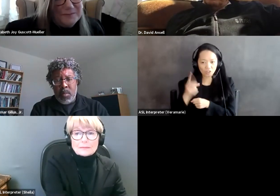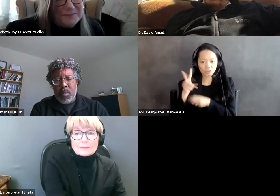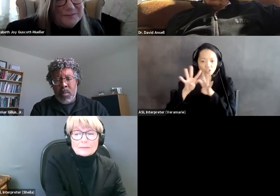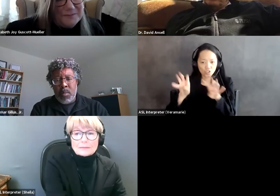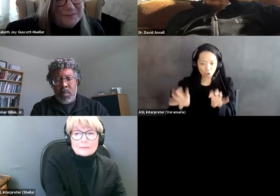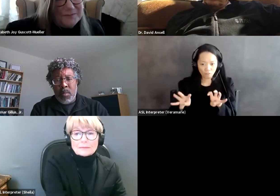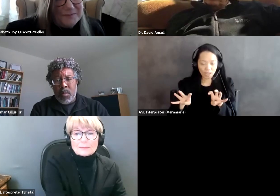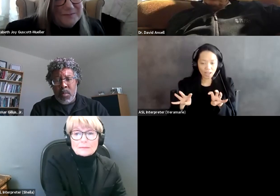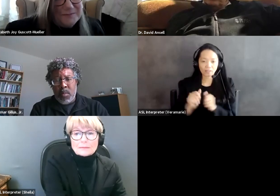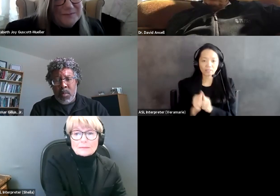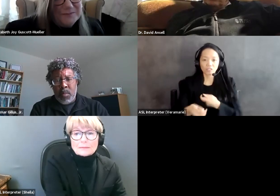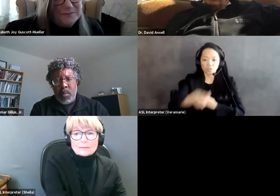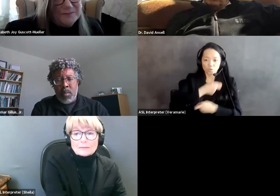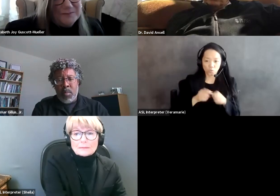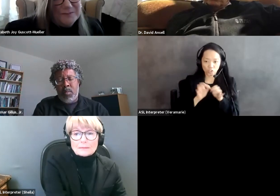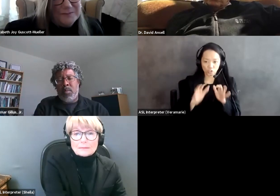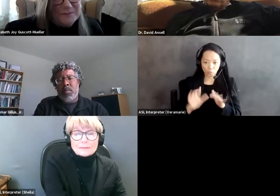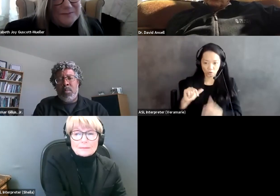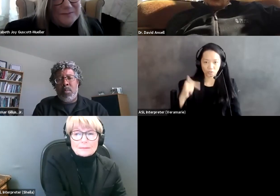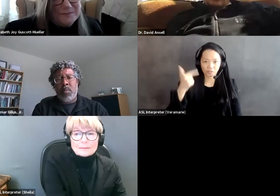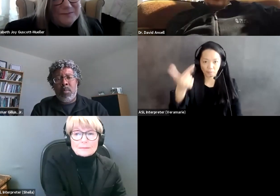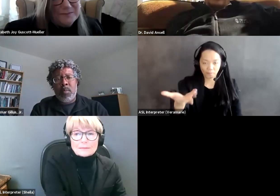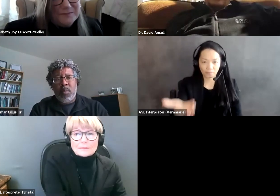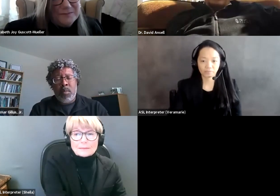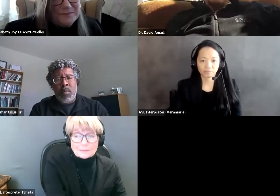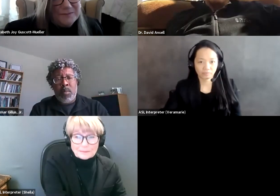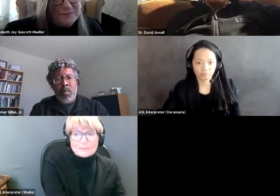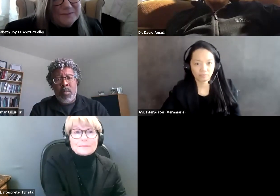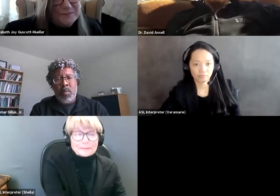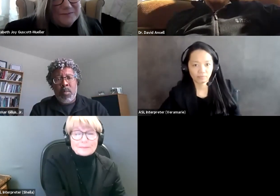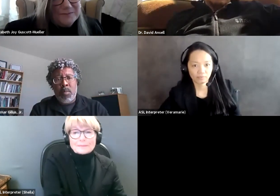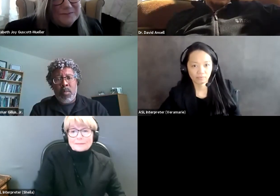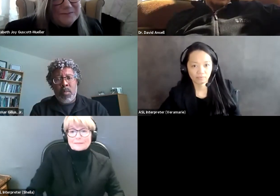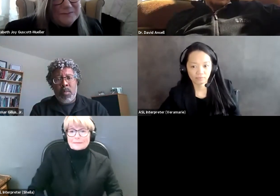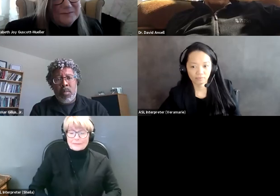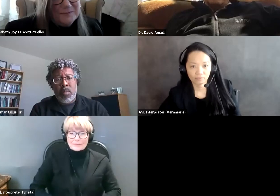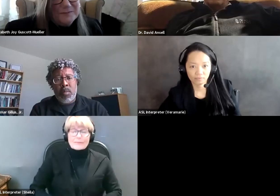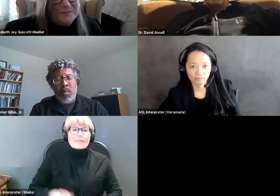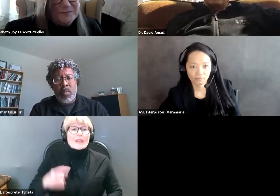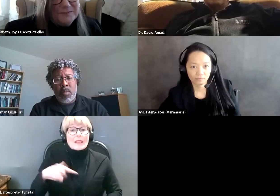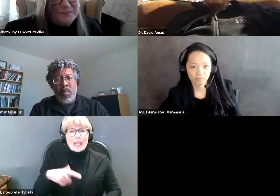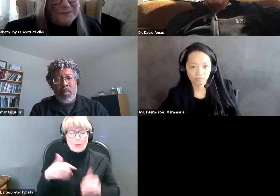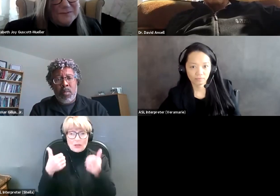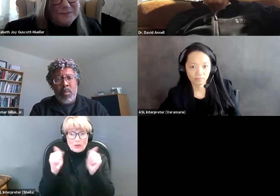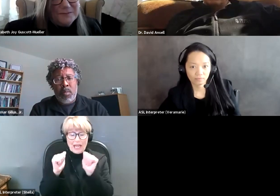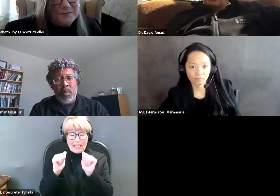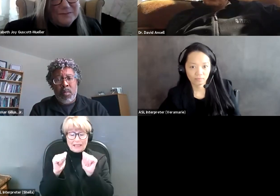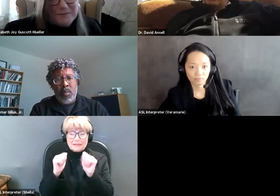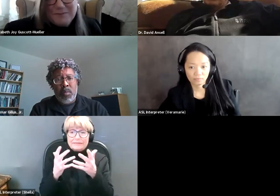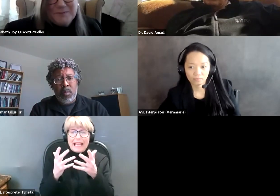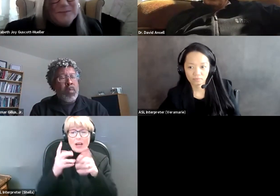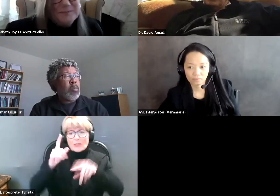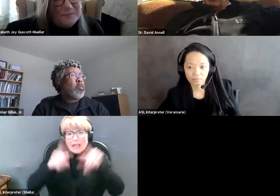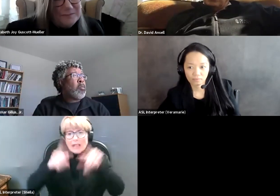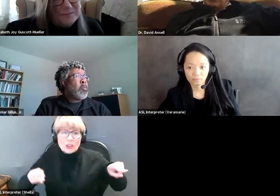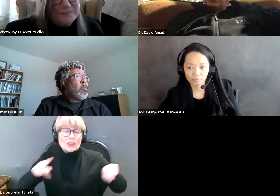but for the people that decide to participate, for the organizations that choose to participate, they will track how diverse the newsrooms are. And